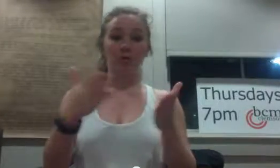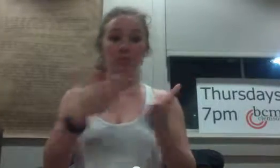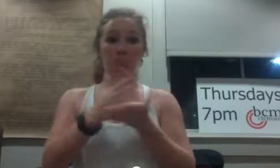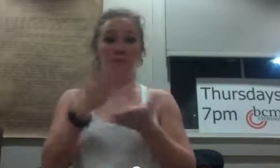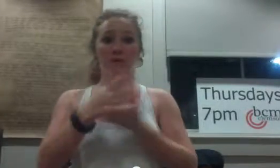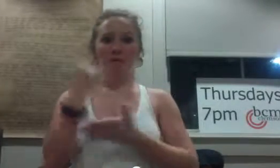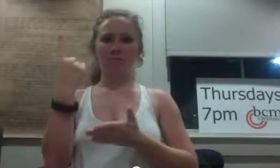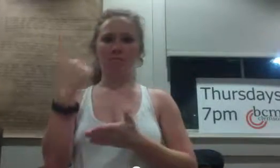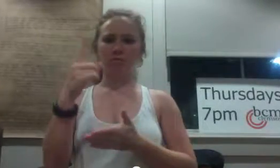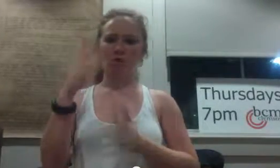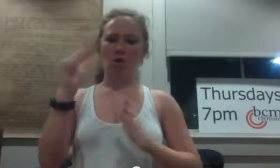So what is the civil rights?